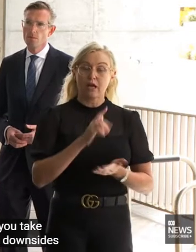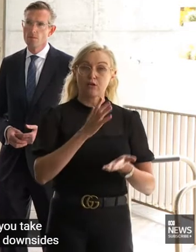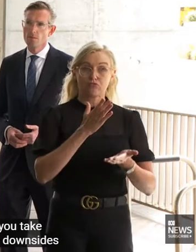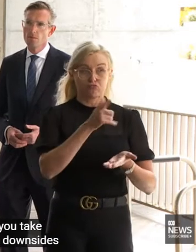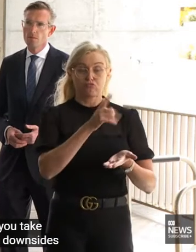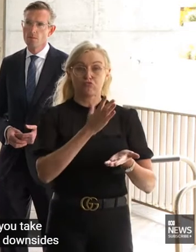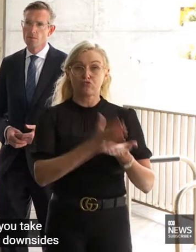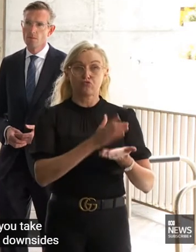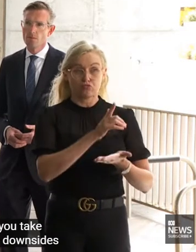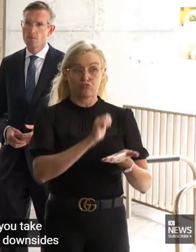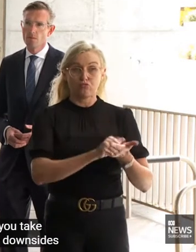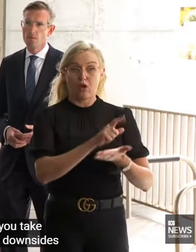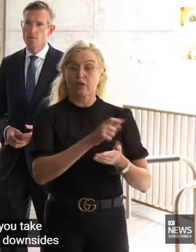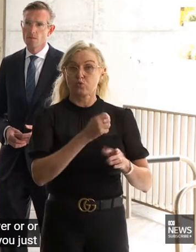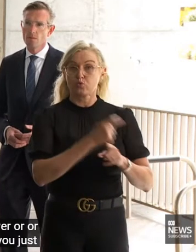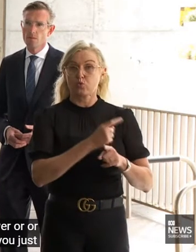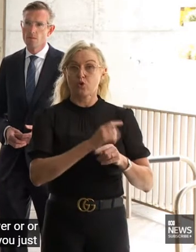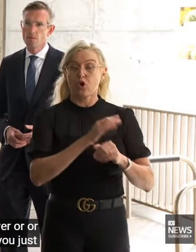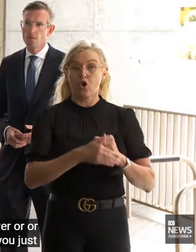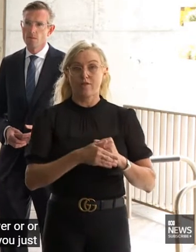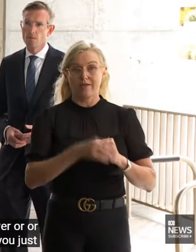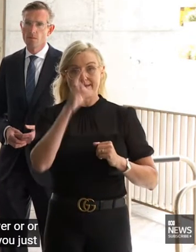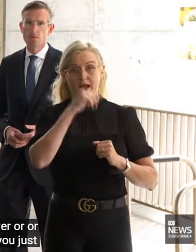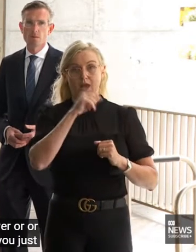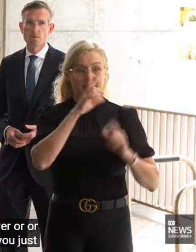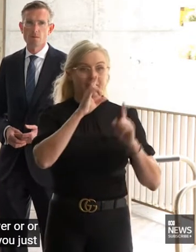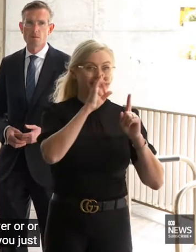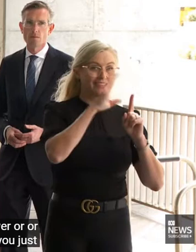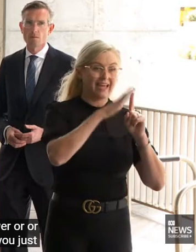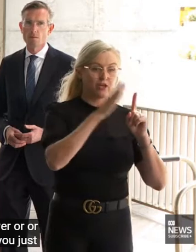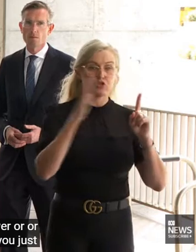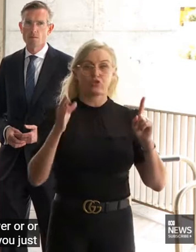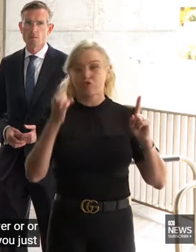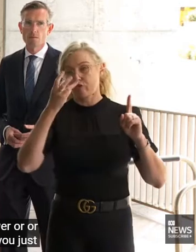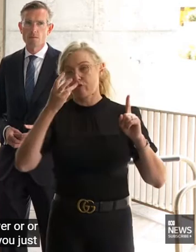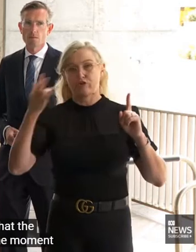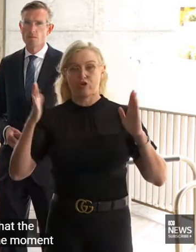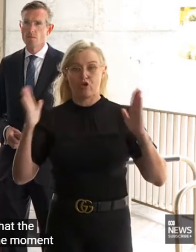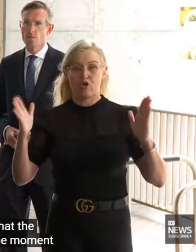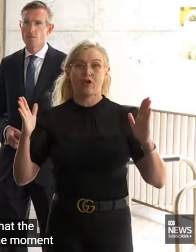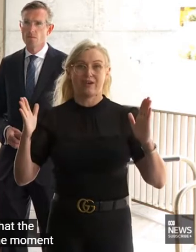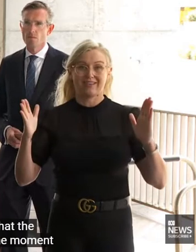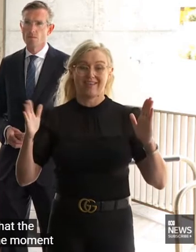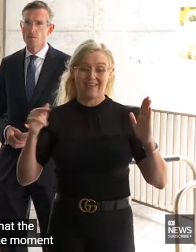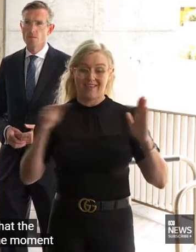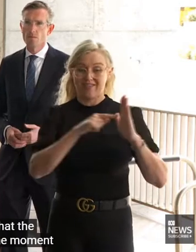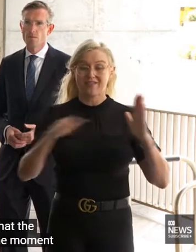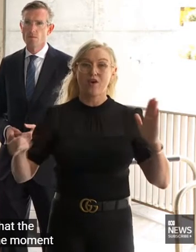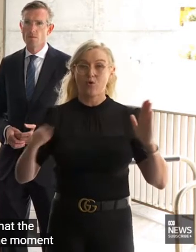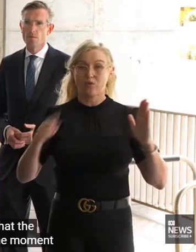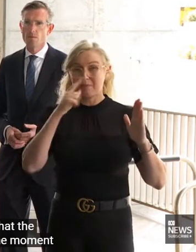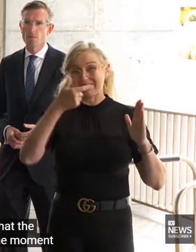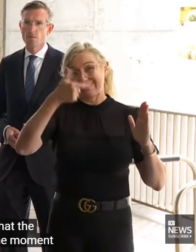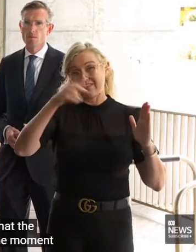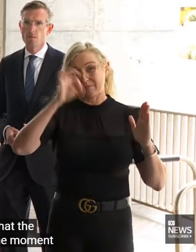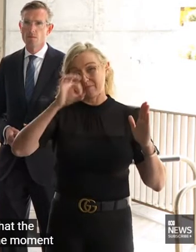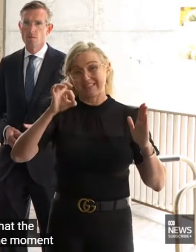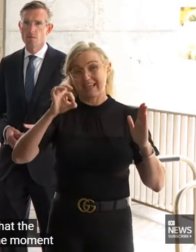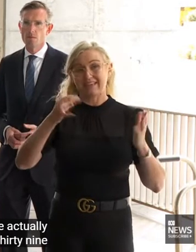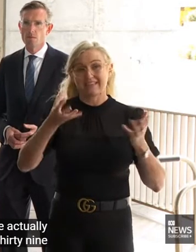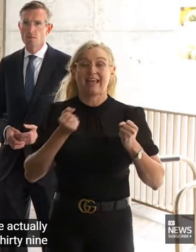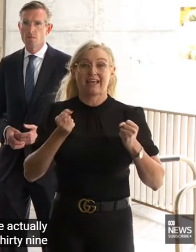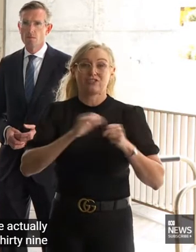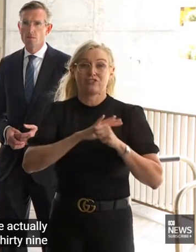cases at the moment, the positive cases, are actually young people. 10 to 39-year-olds occupy 70% of all of our